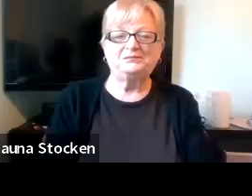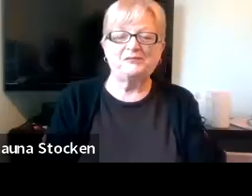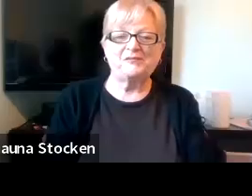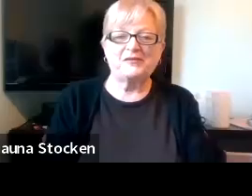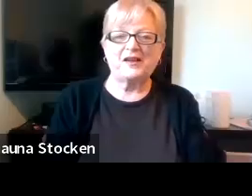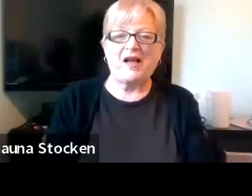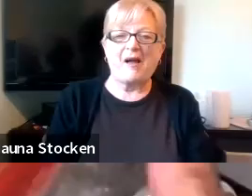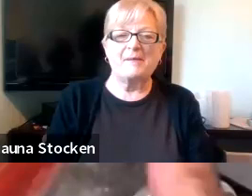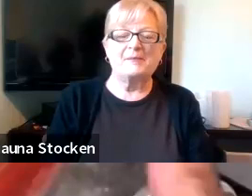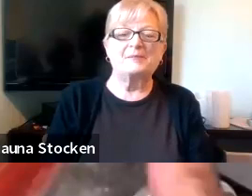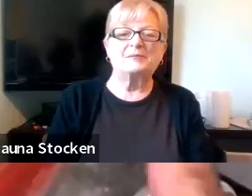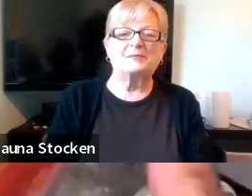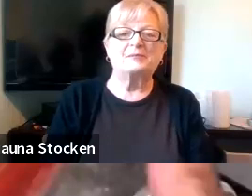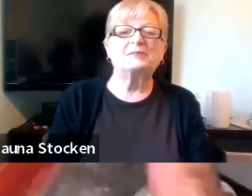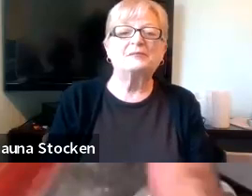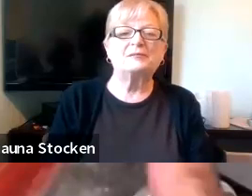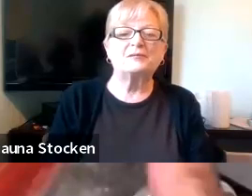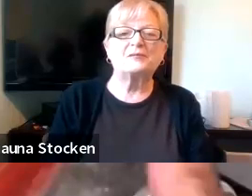sound.